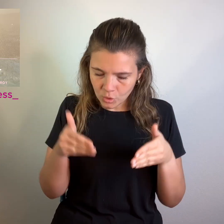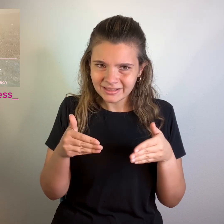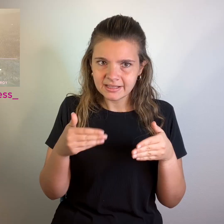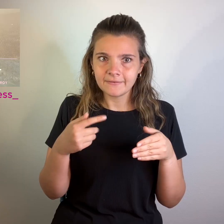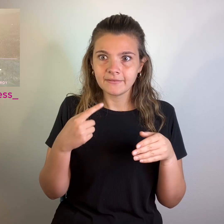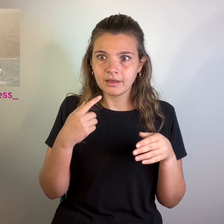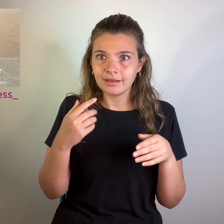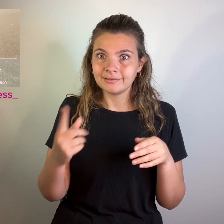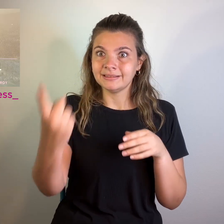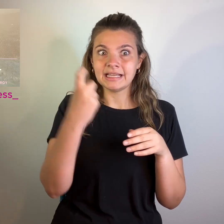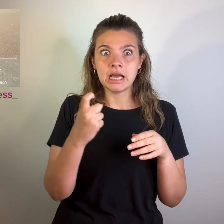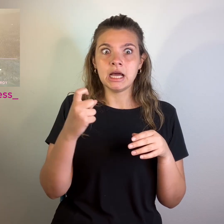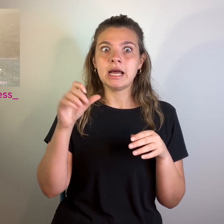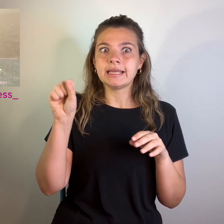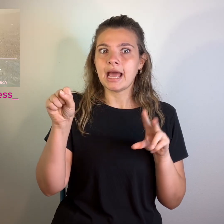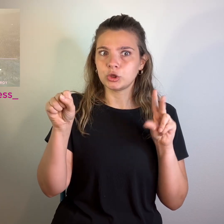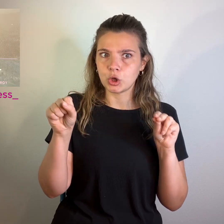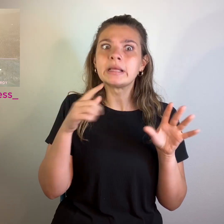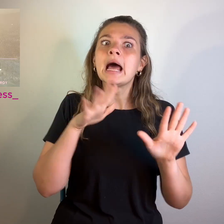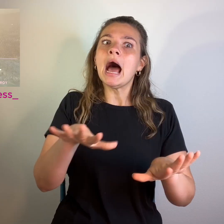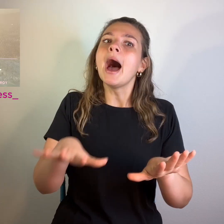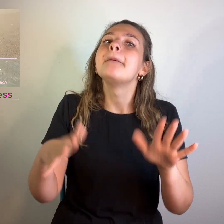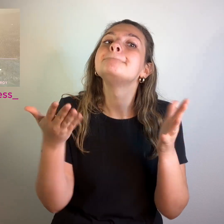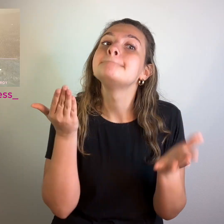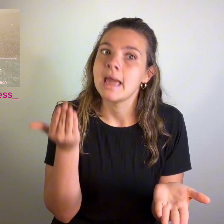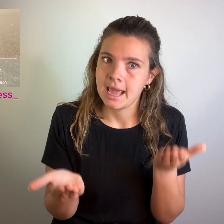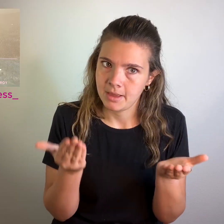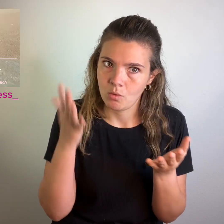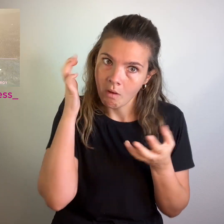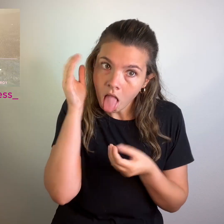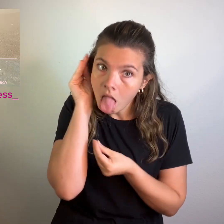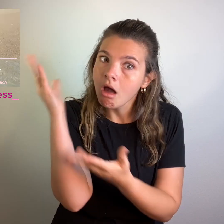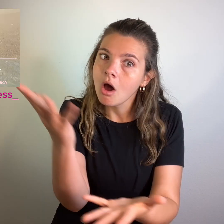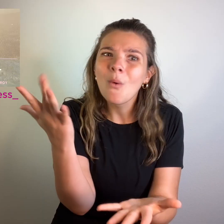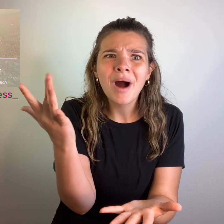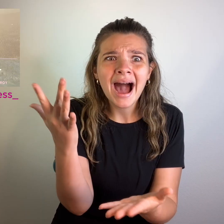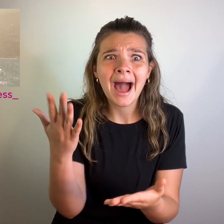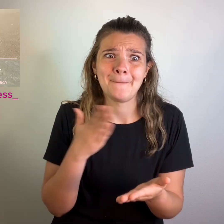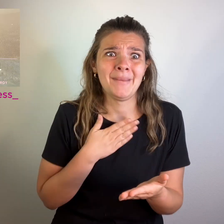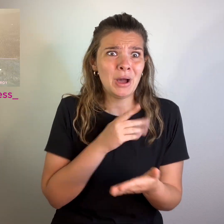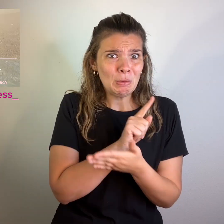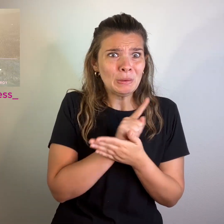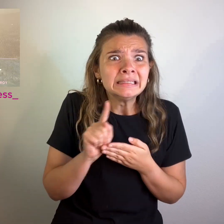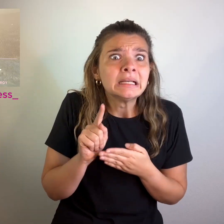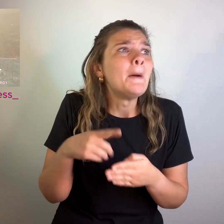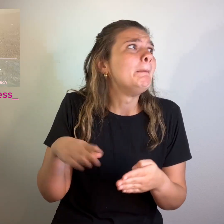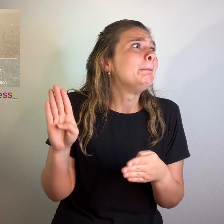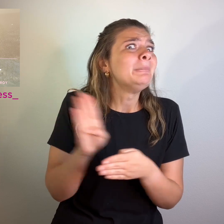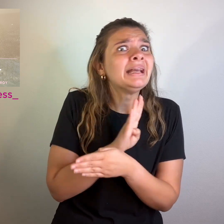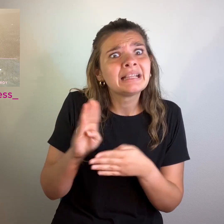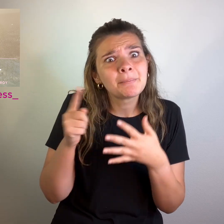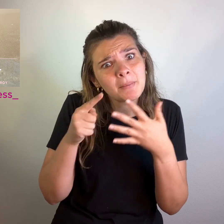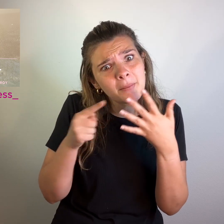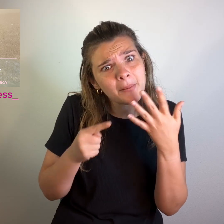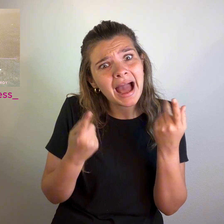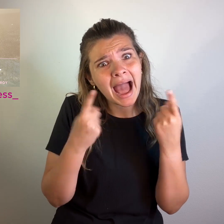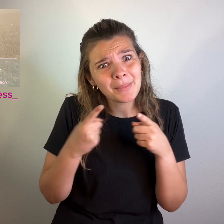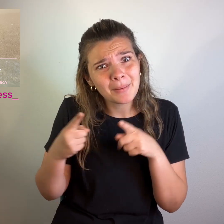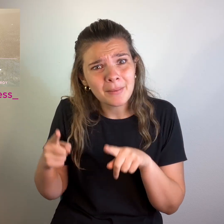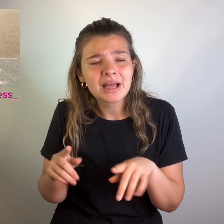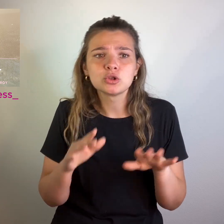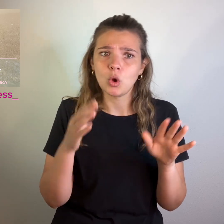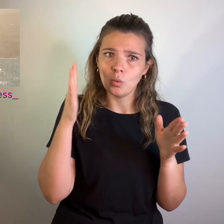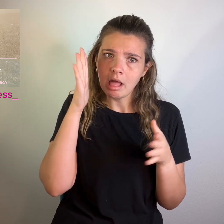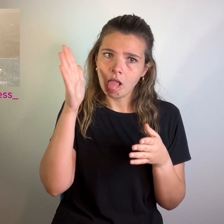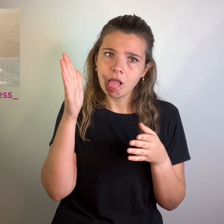things. I would say, maybe I'm going to let you know, just because I have a really busy week, I have X, Y, and Z, like, let me get back to you on that one. So